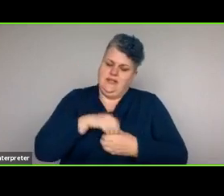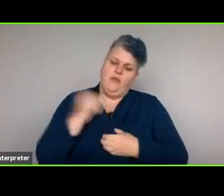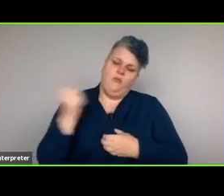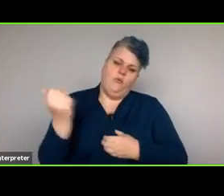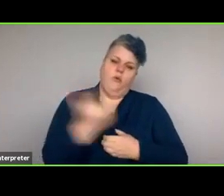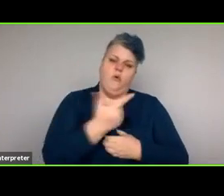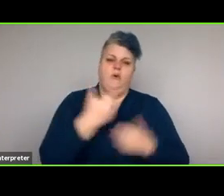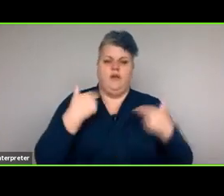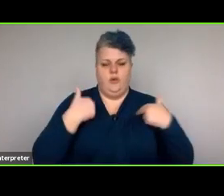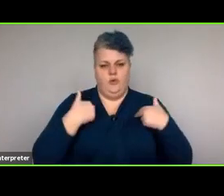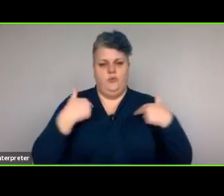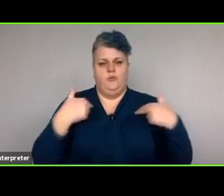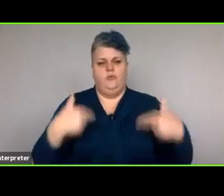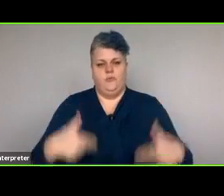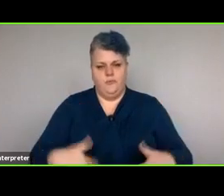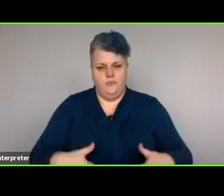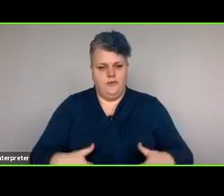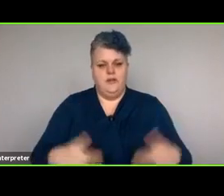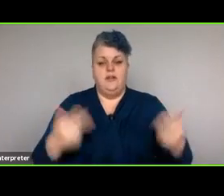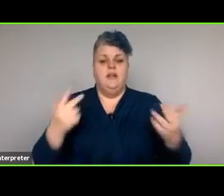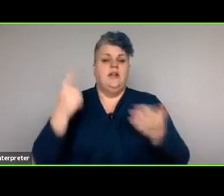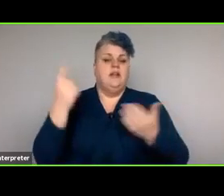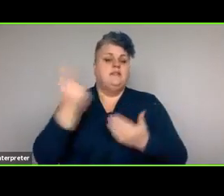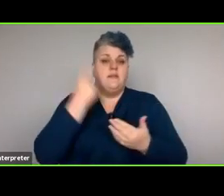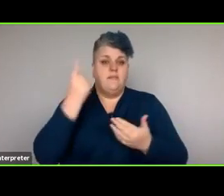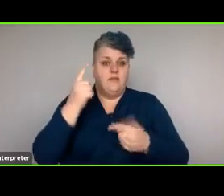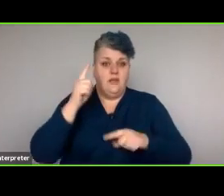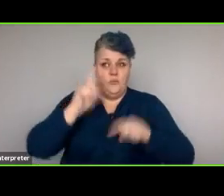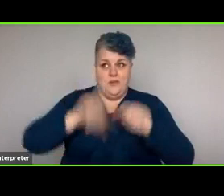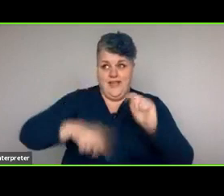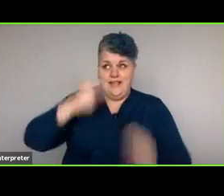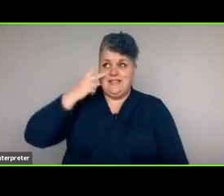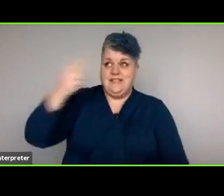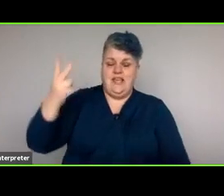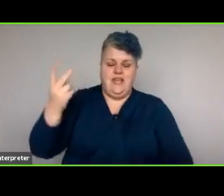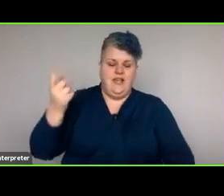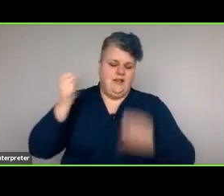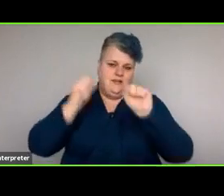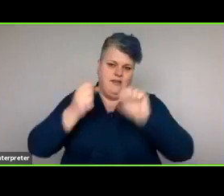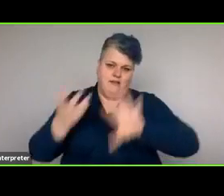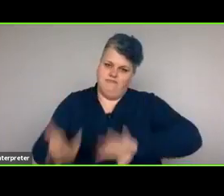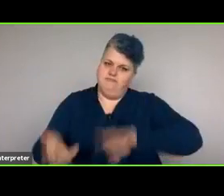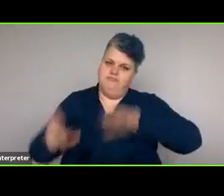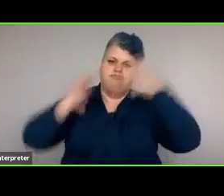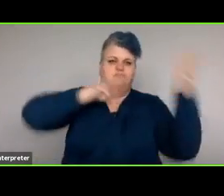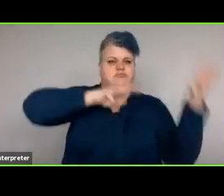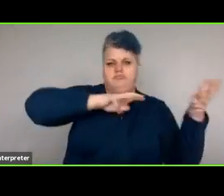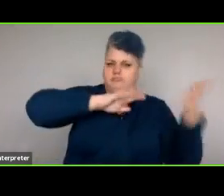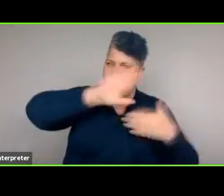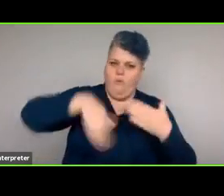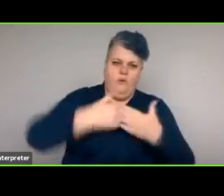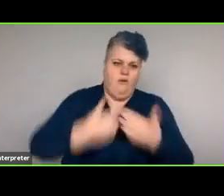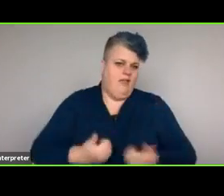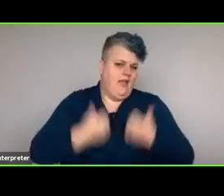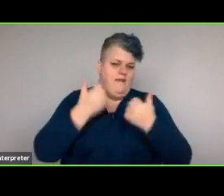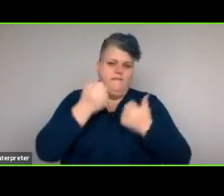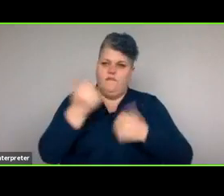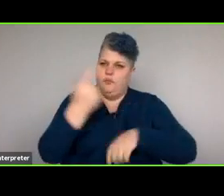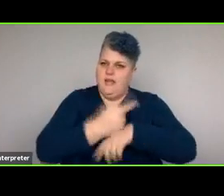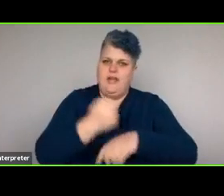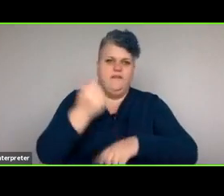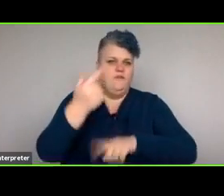beings, and something that we cannot see can drastically alter all of our lives in a matter of days, weeks,